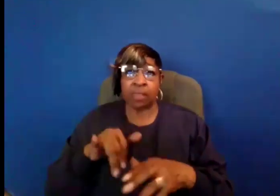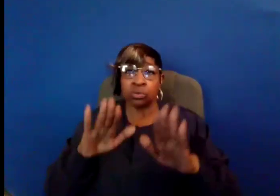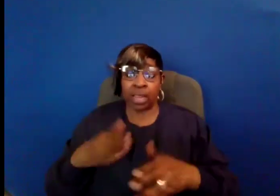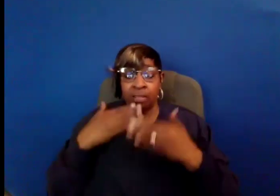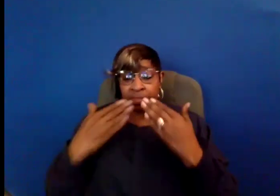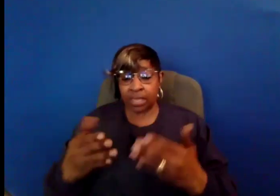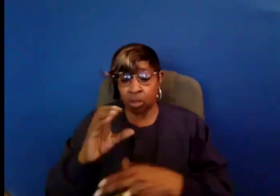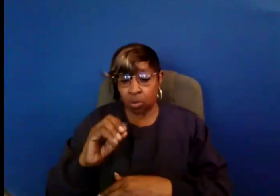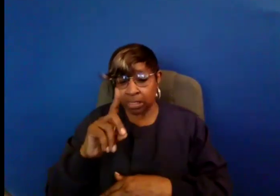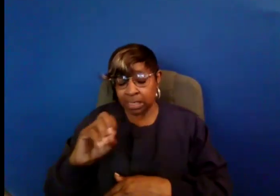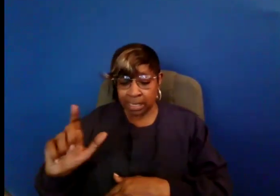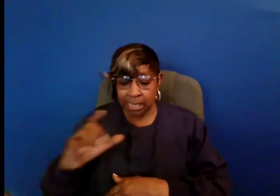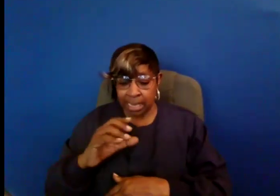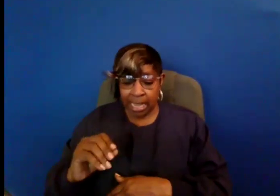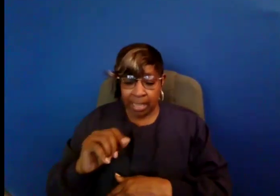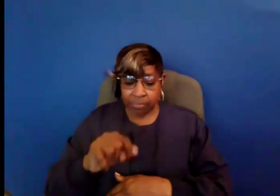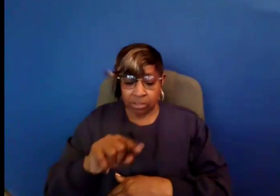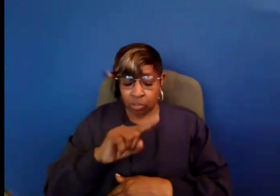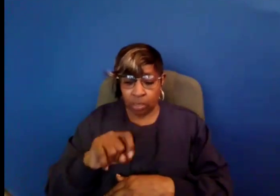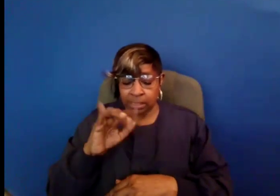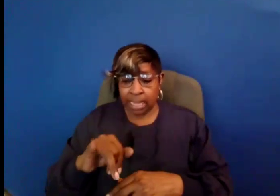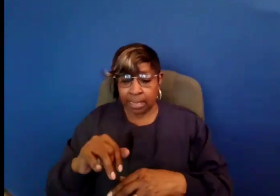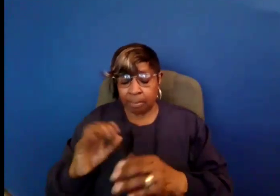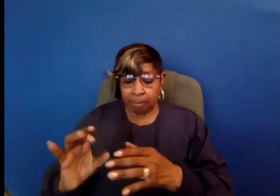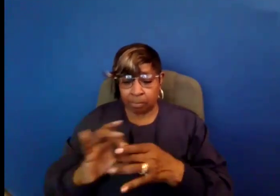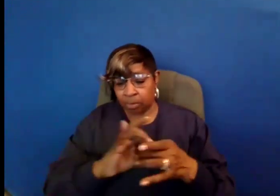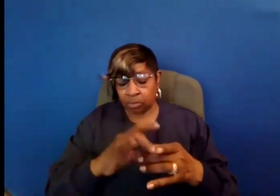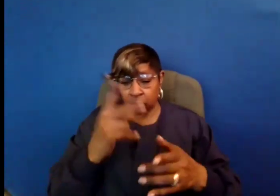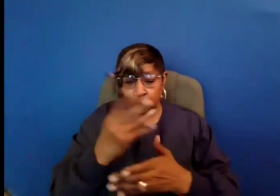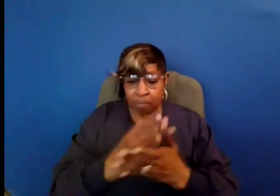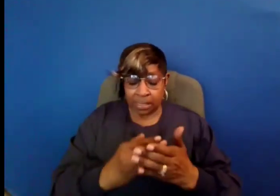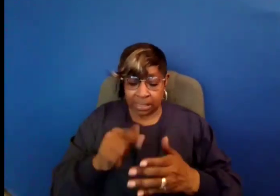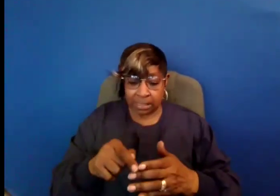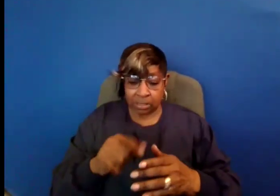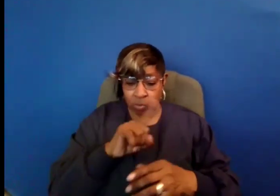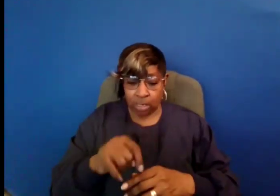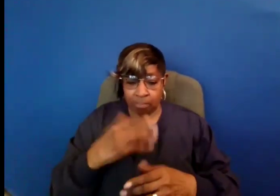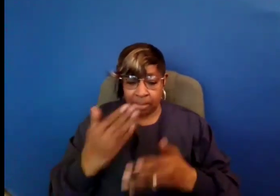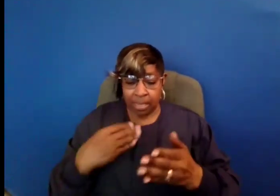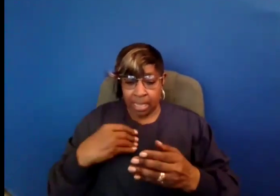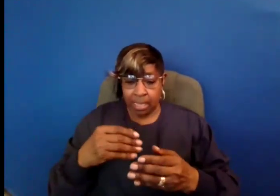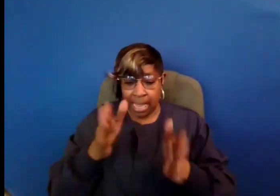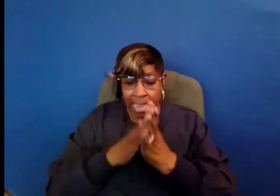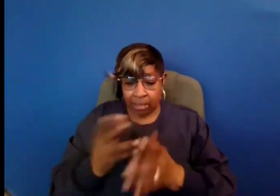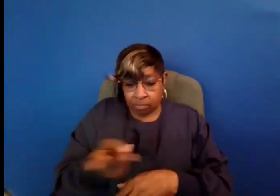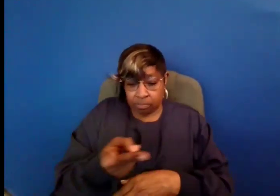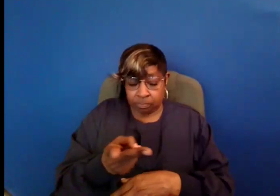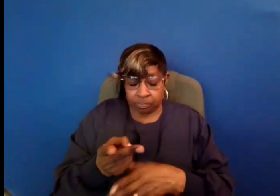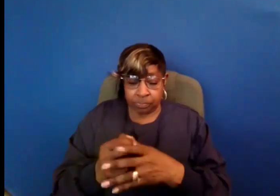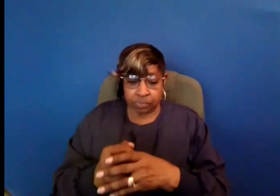Odell. And I actually see a question that sort of bridges the two pieces of this conversation. So maybe I'll kick it to both of you. You can start us off, Chris, and you